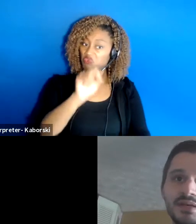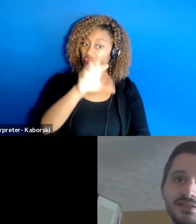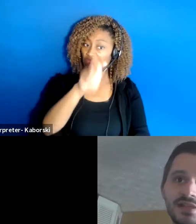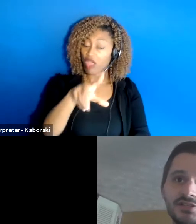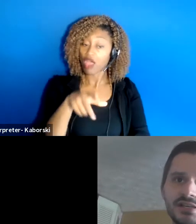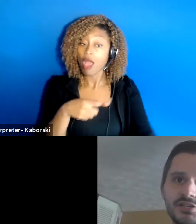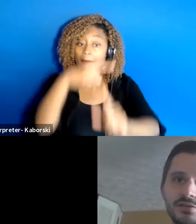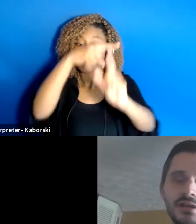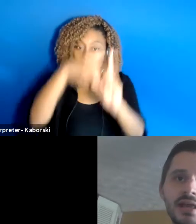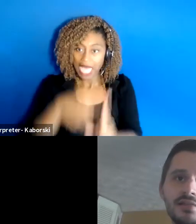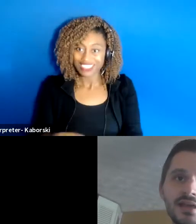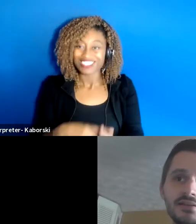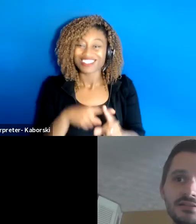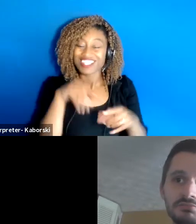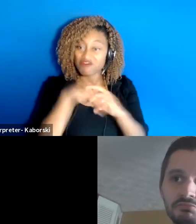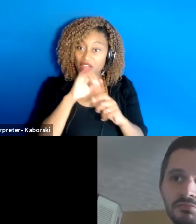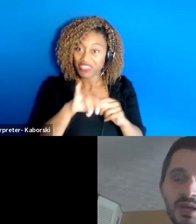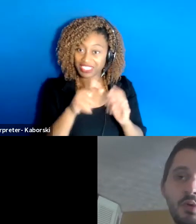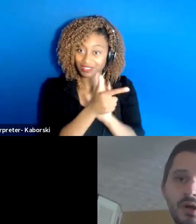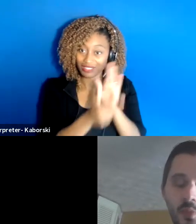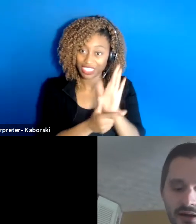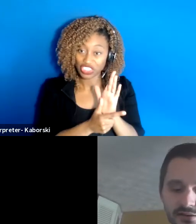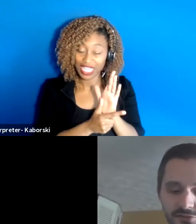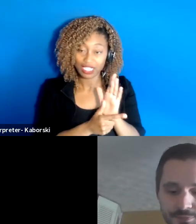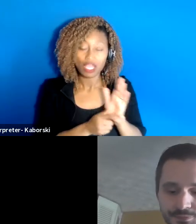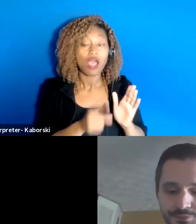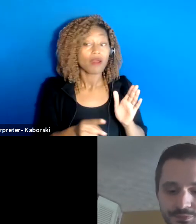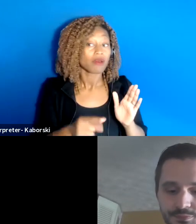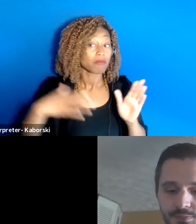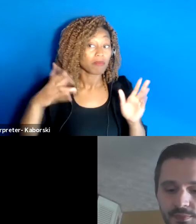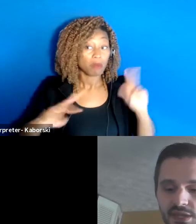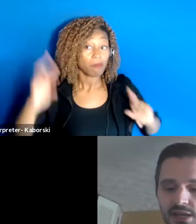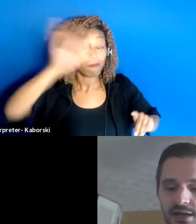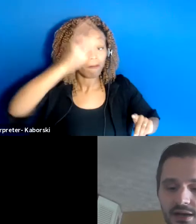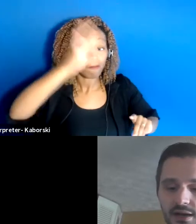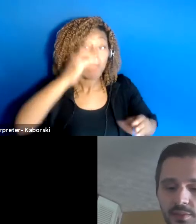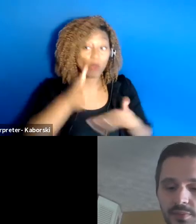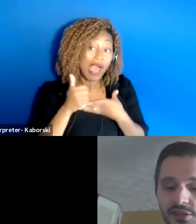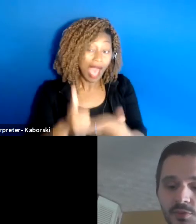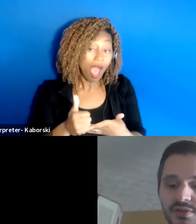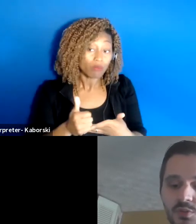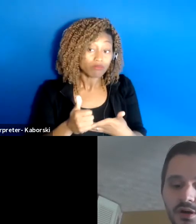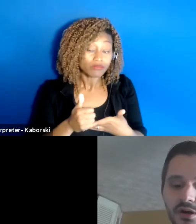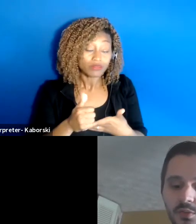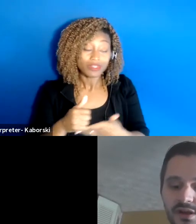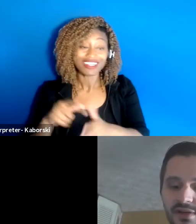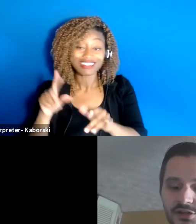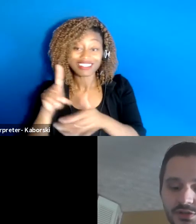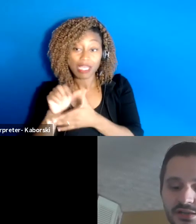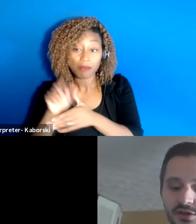in this piece of legislation that people weren't aware of. And through this